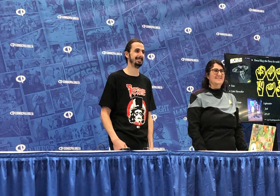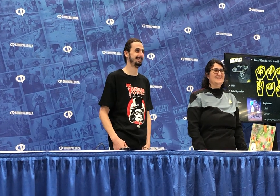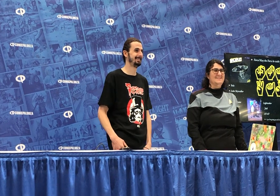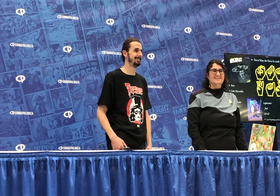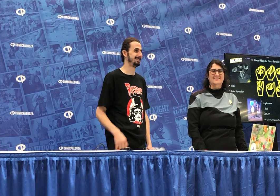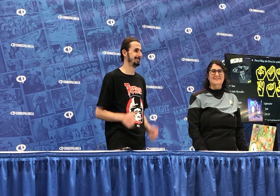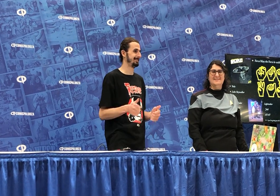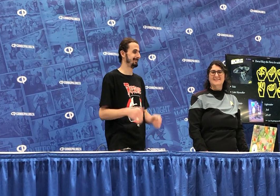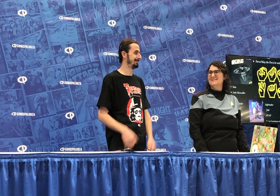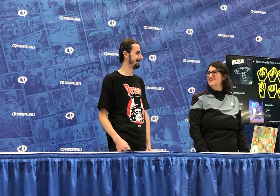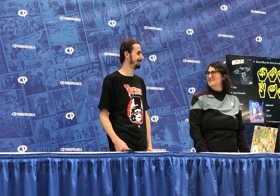just spell it out.